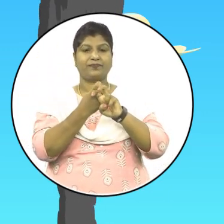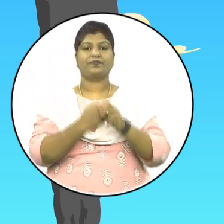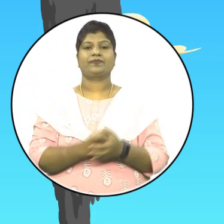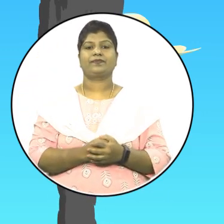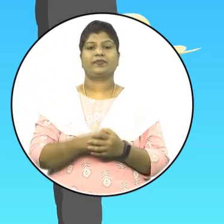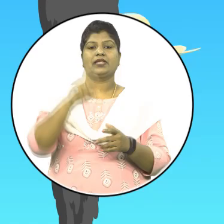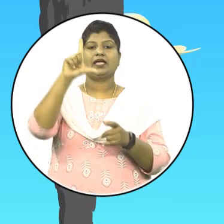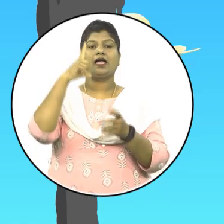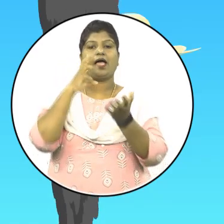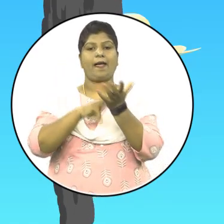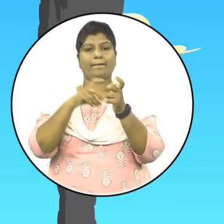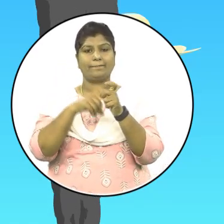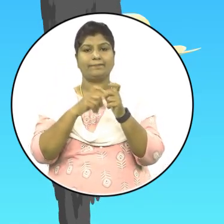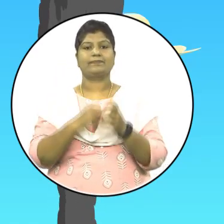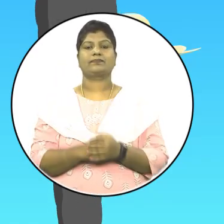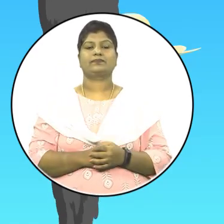lime,